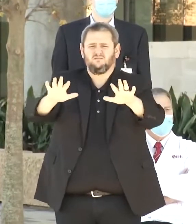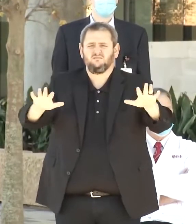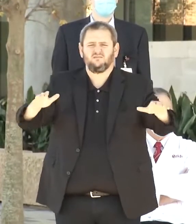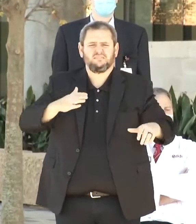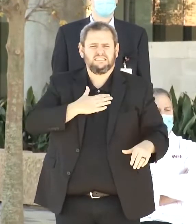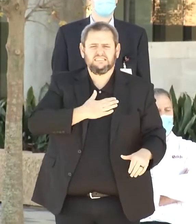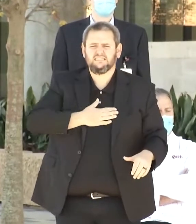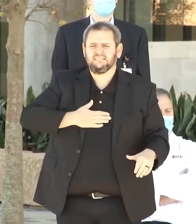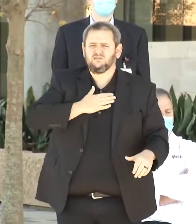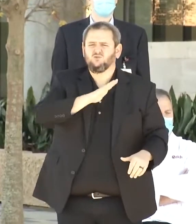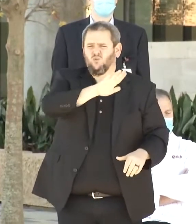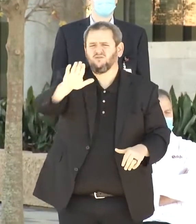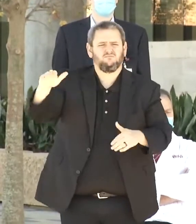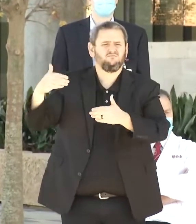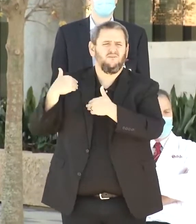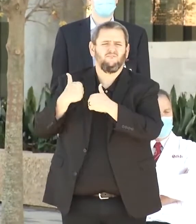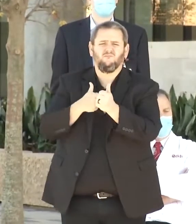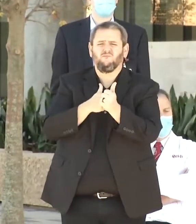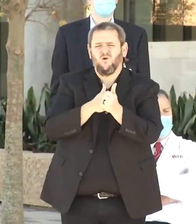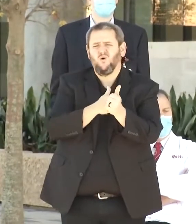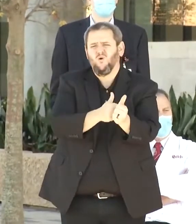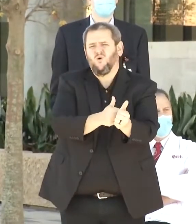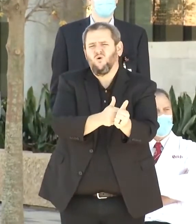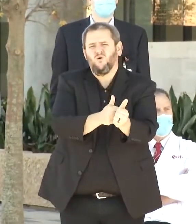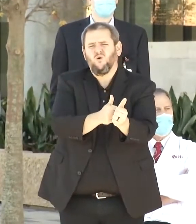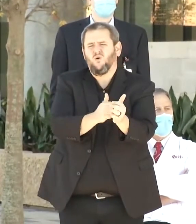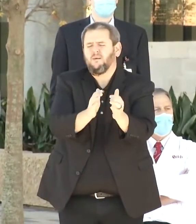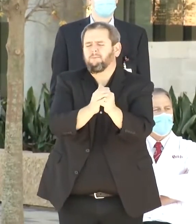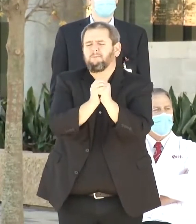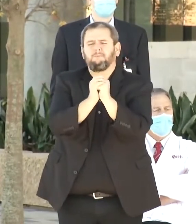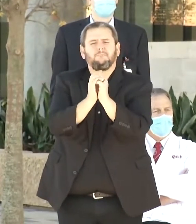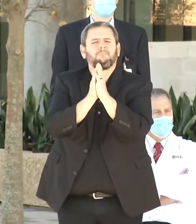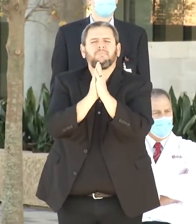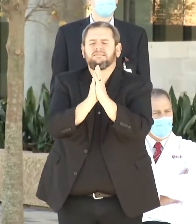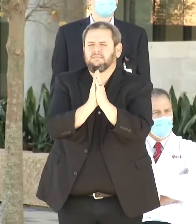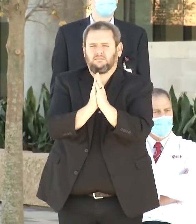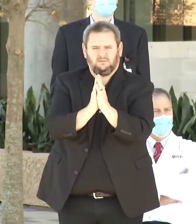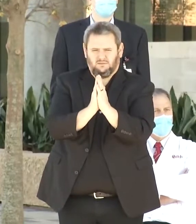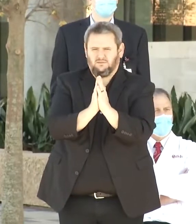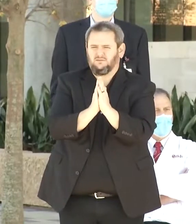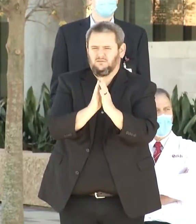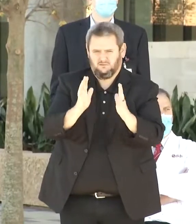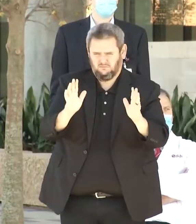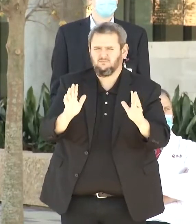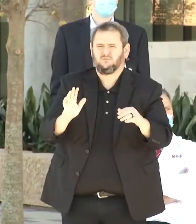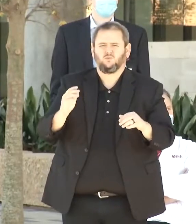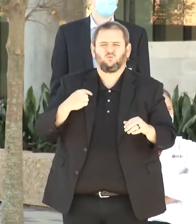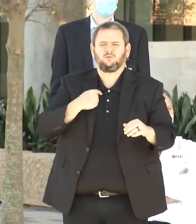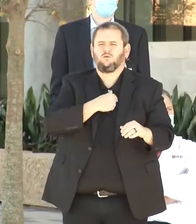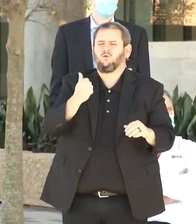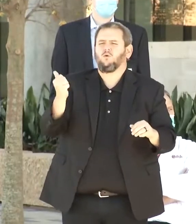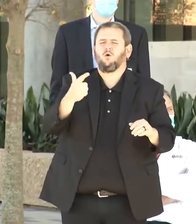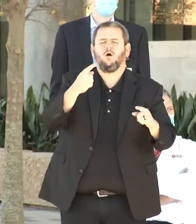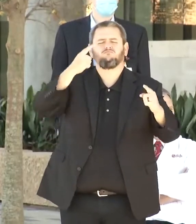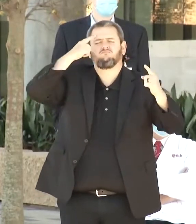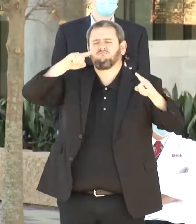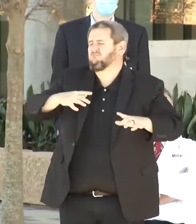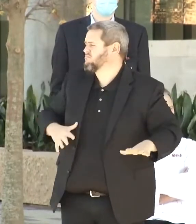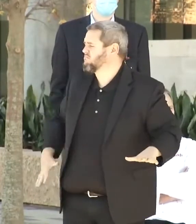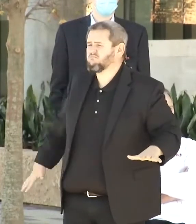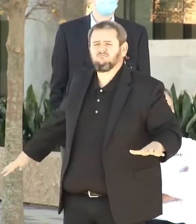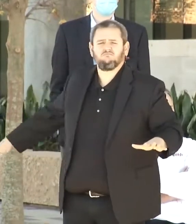this devastating pandemic. The medical community is united today, and we are asking for your